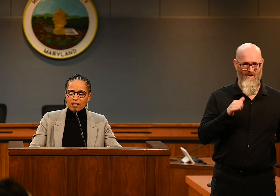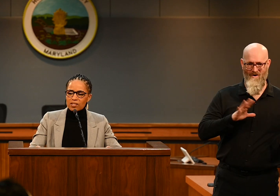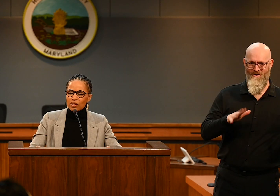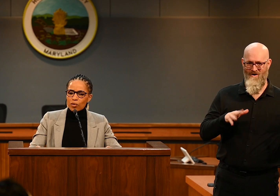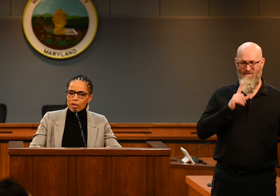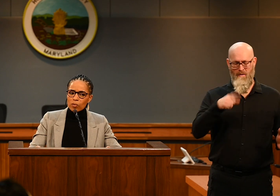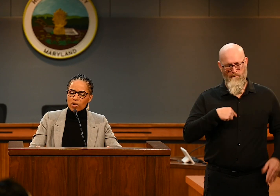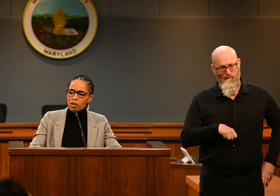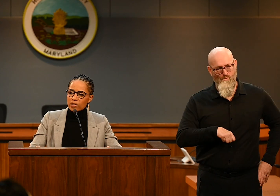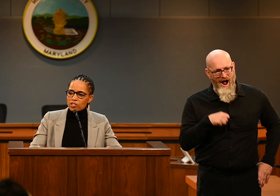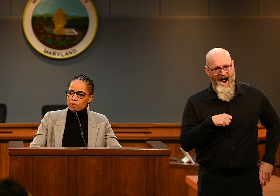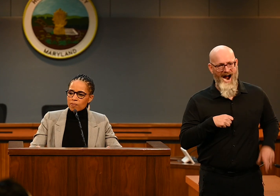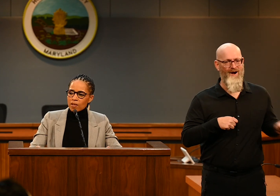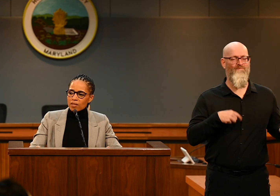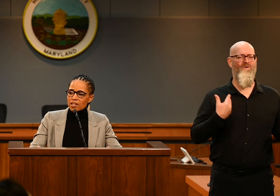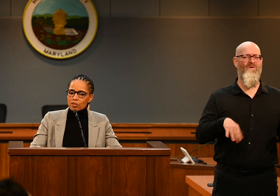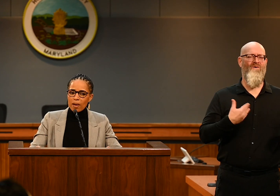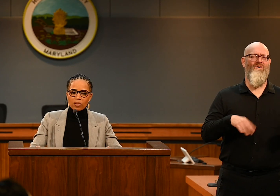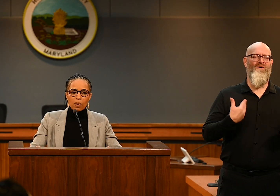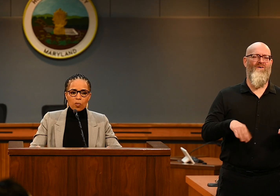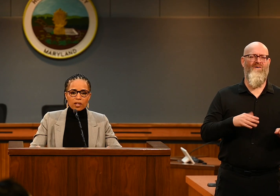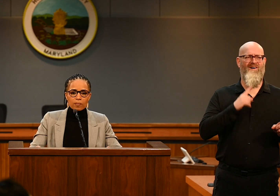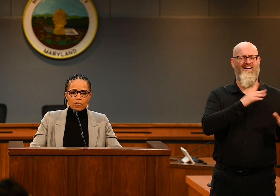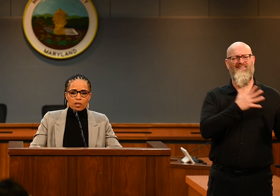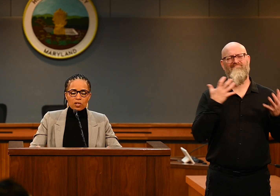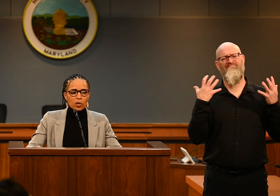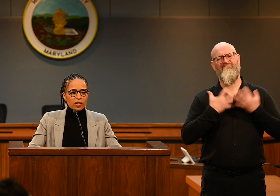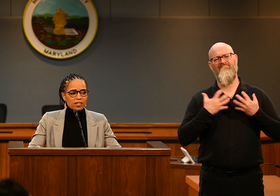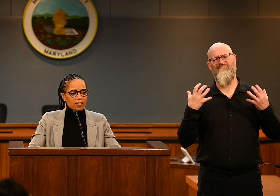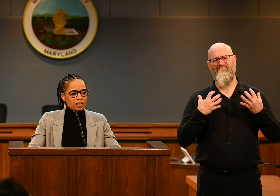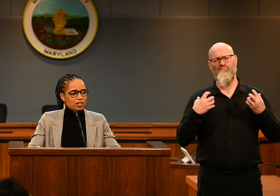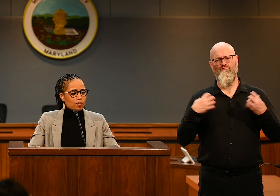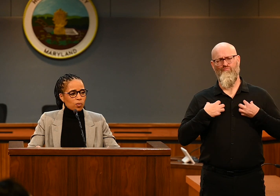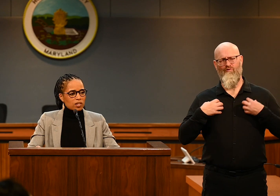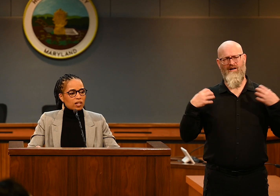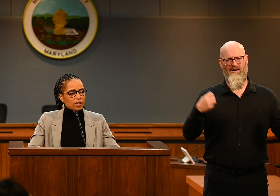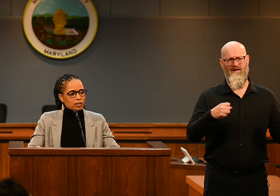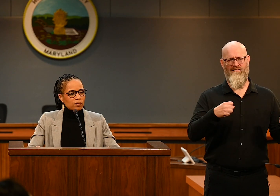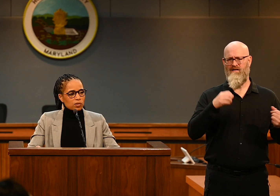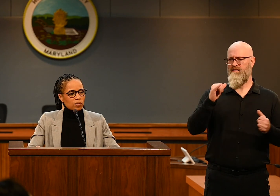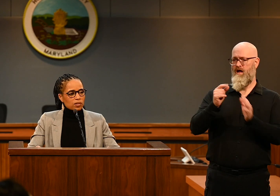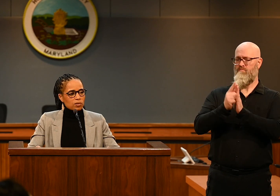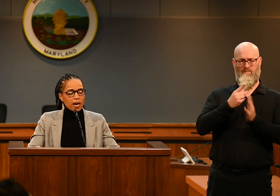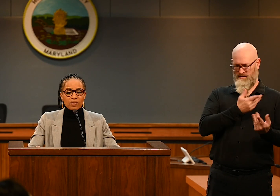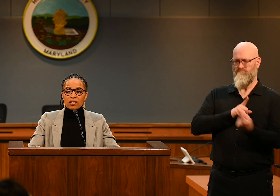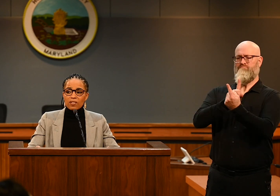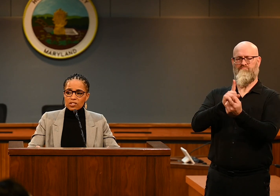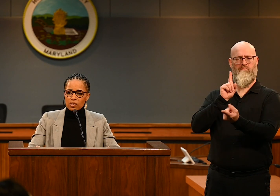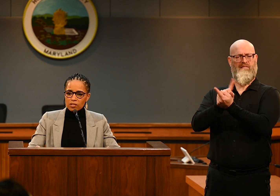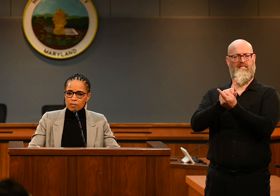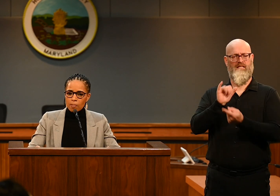him and his incredible courage that he has met the moment. You know, they say that it is important in elective service to